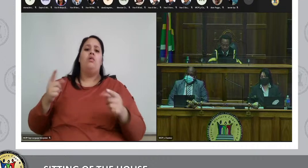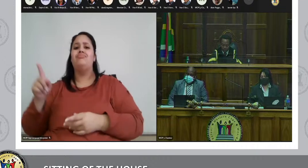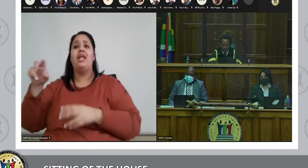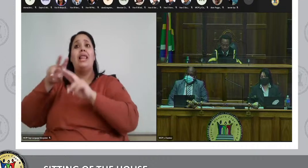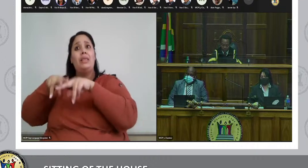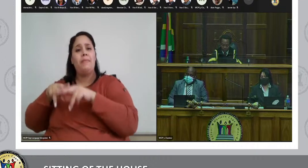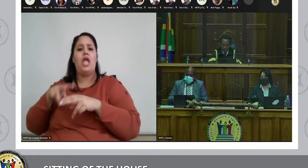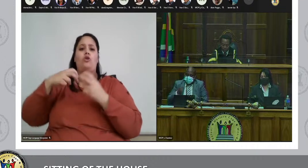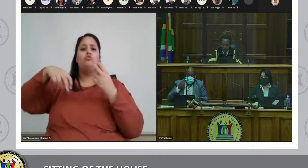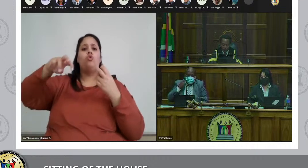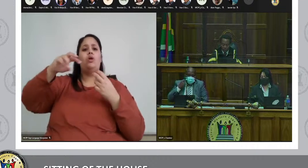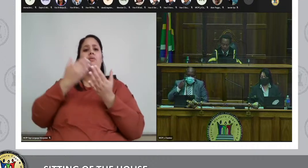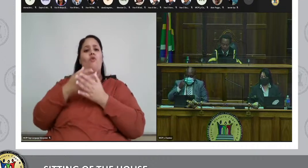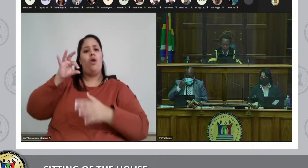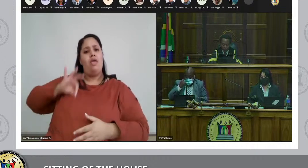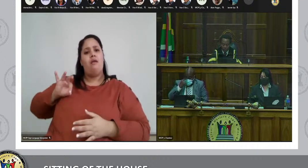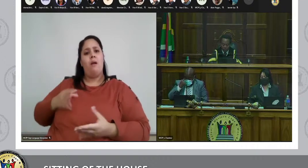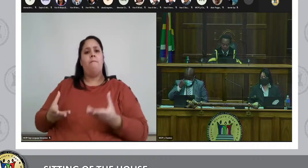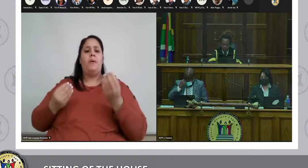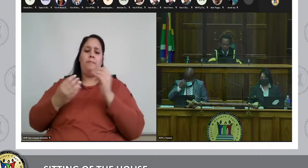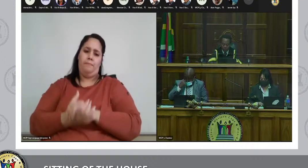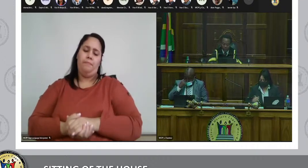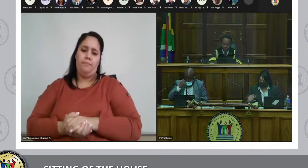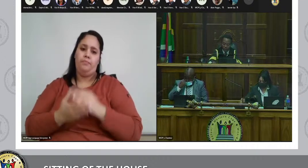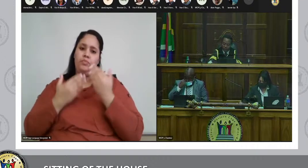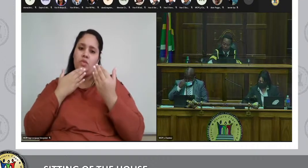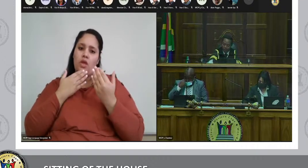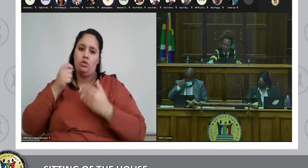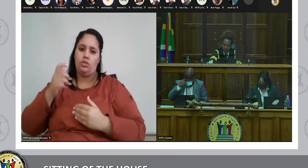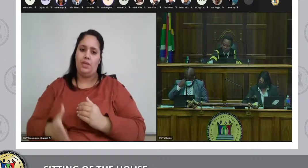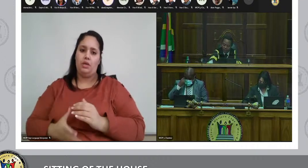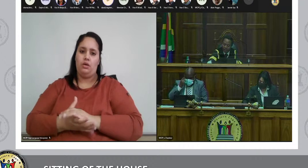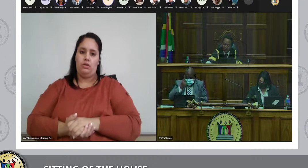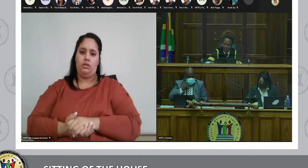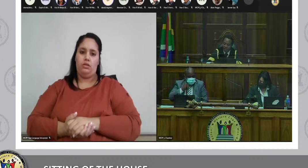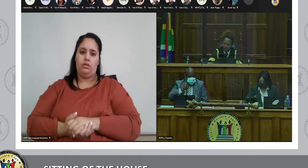tourism industry for their income? And thank you, Speaker.